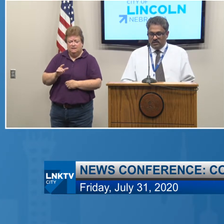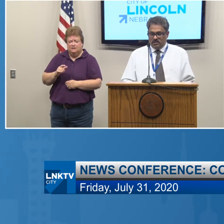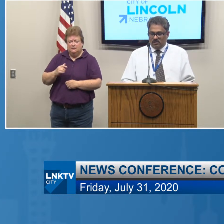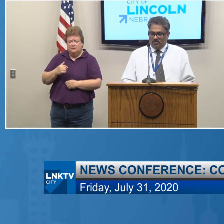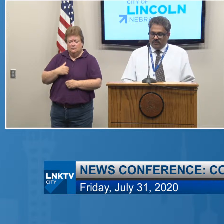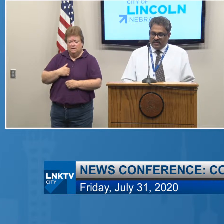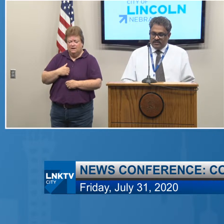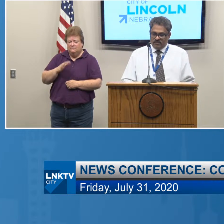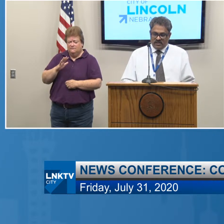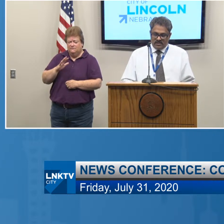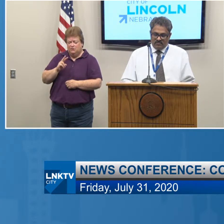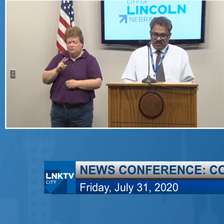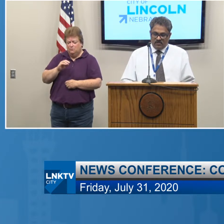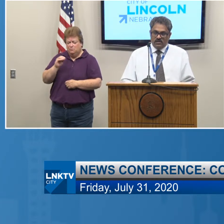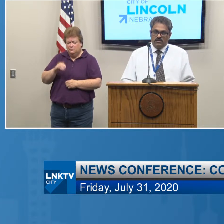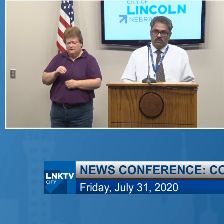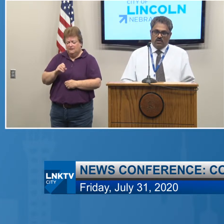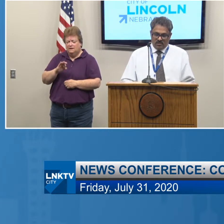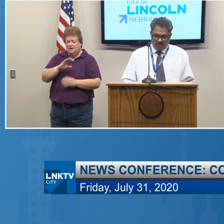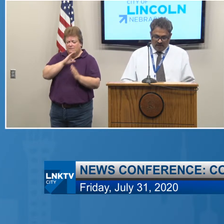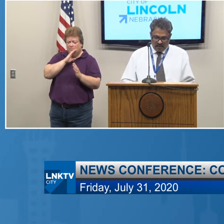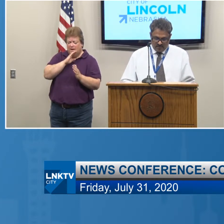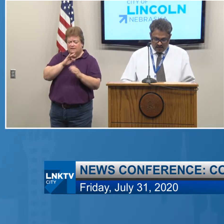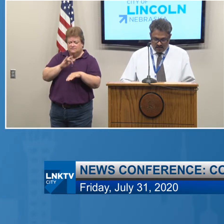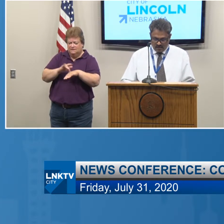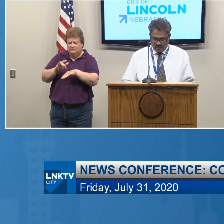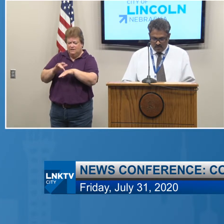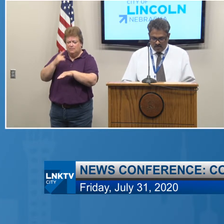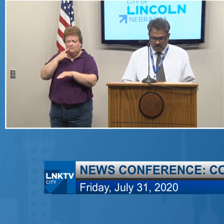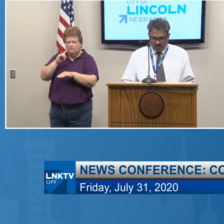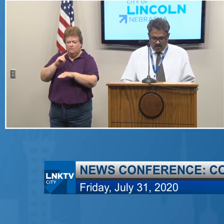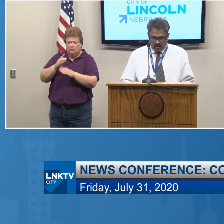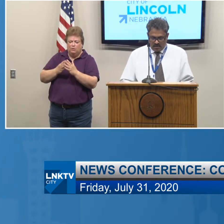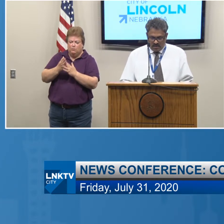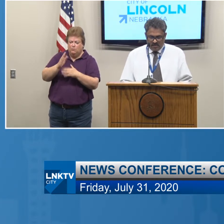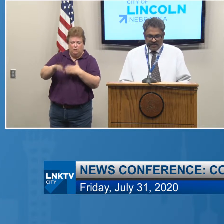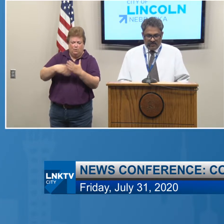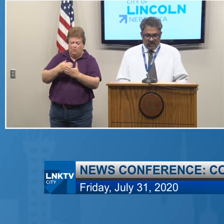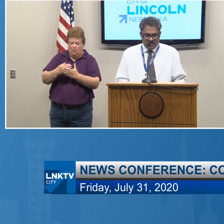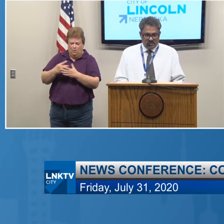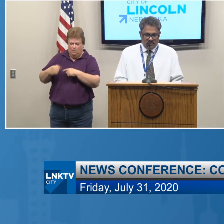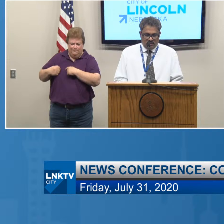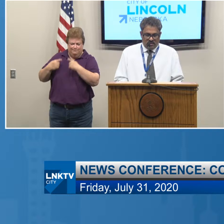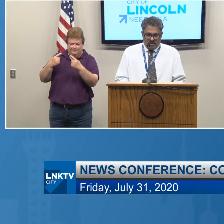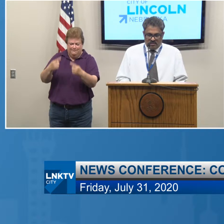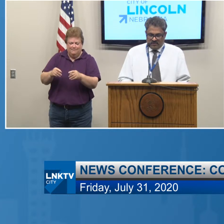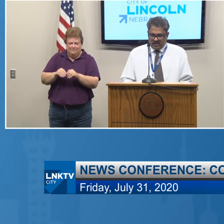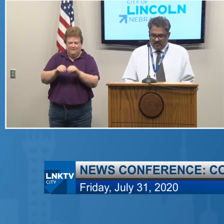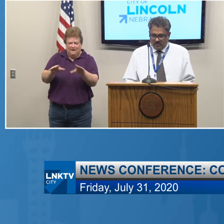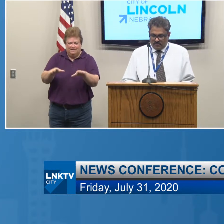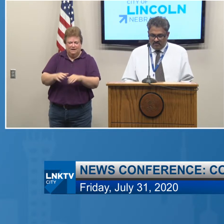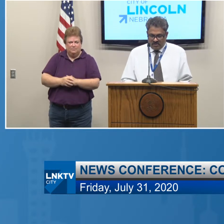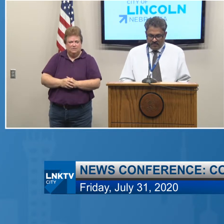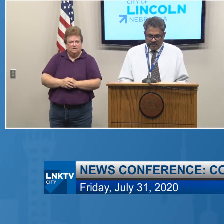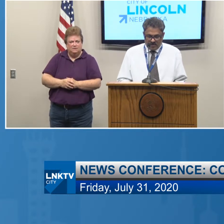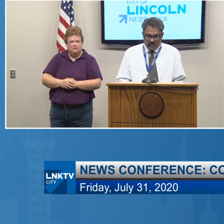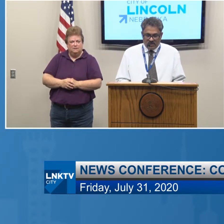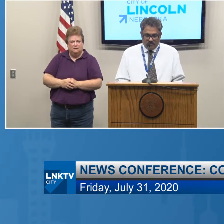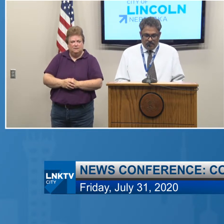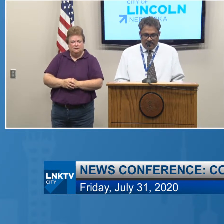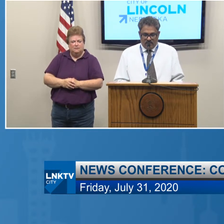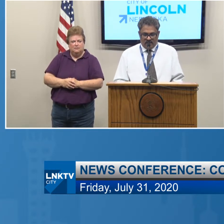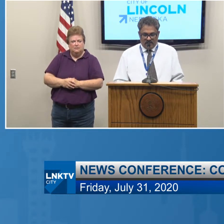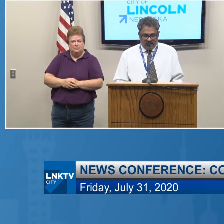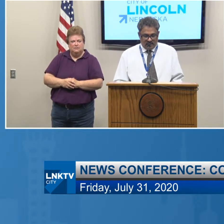50% of ICU beds available throughout the pandemic. These metrics were developed from